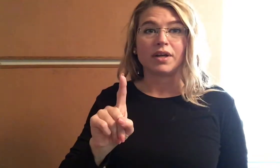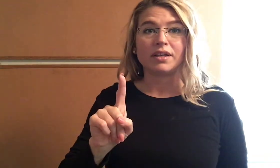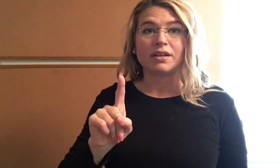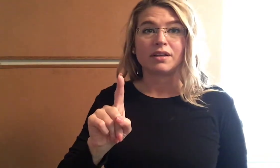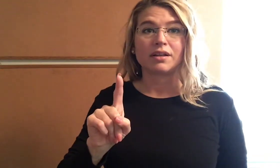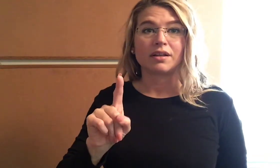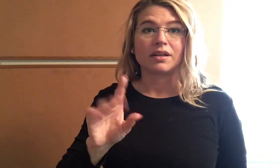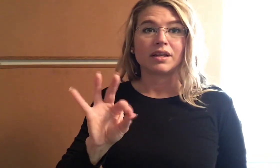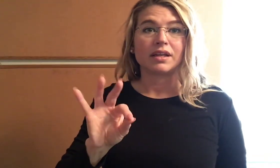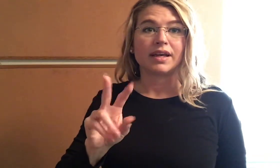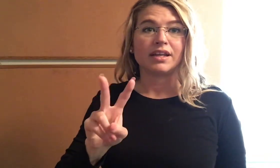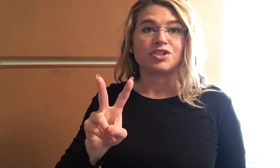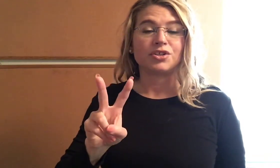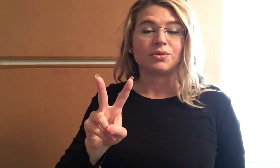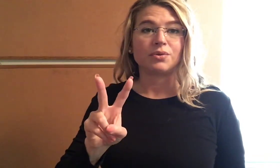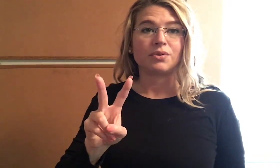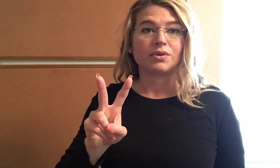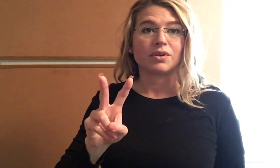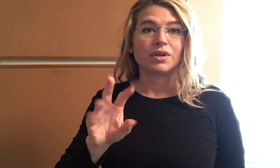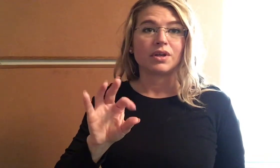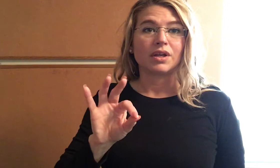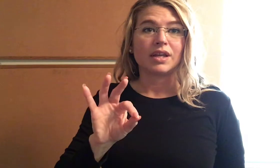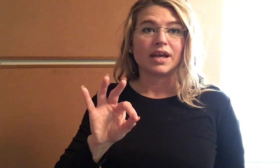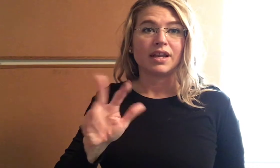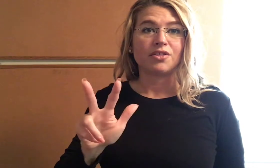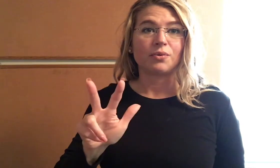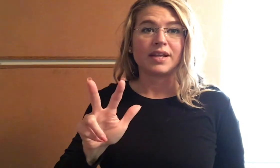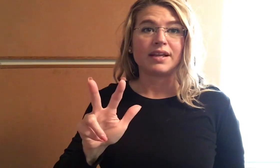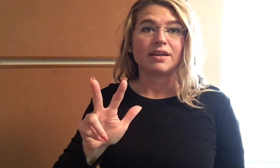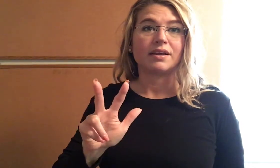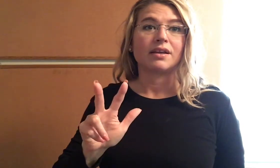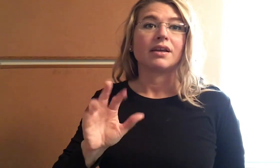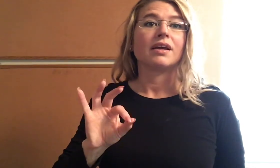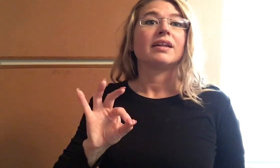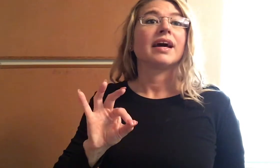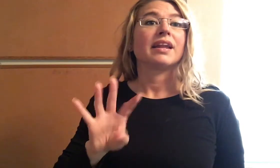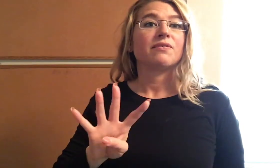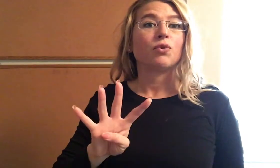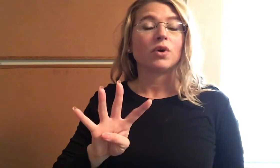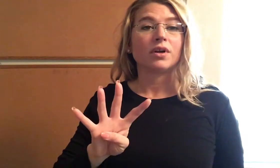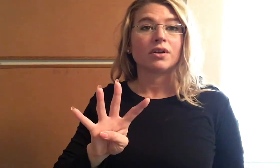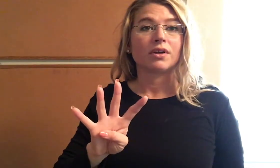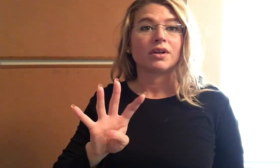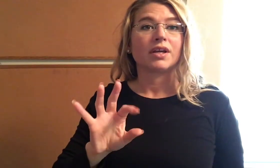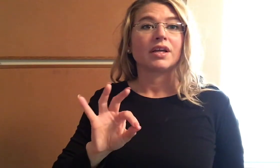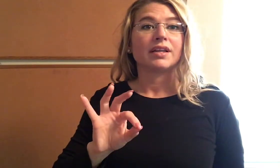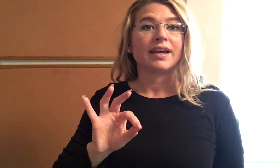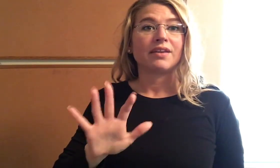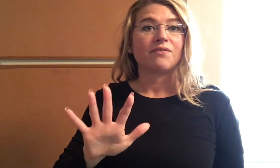91, 92, 93, 94,